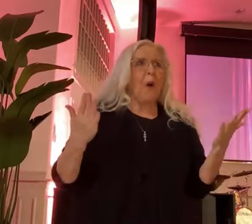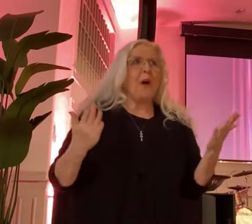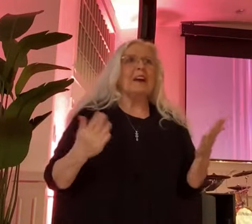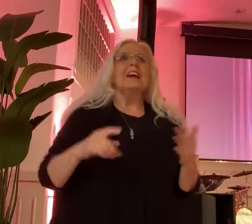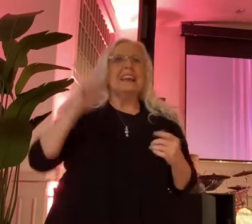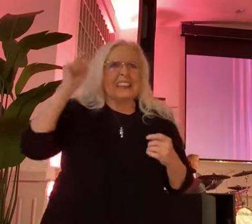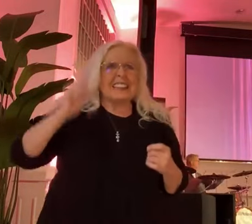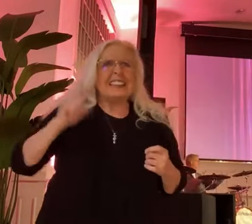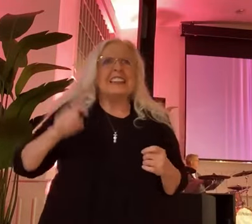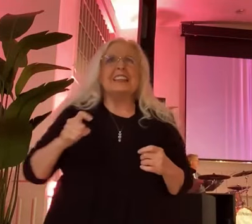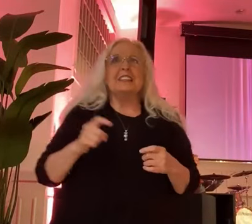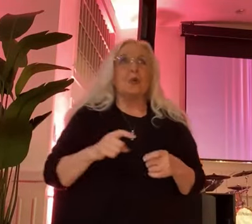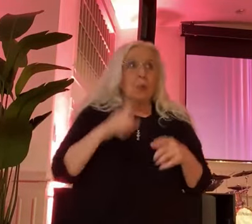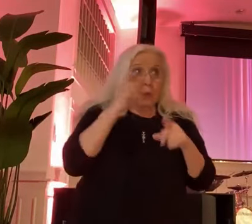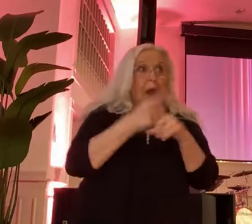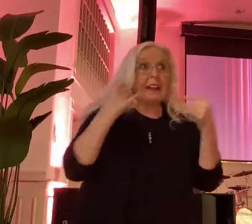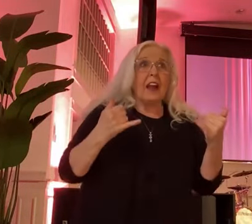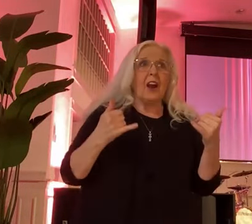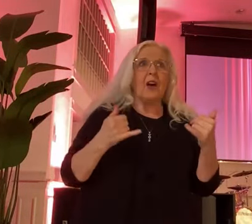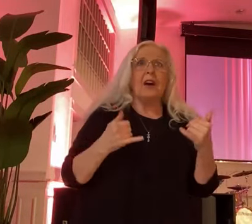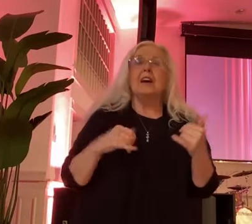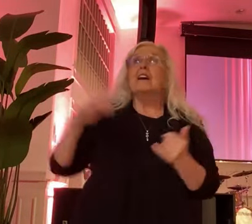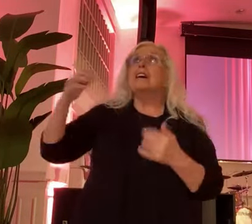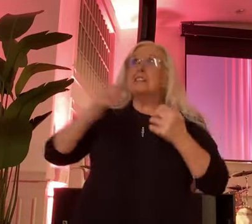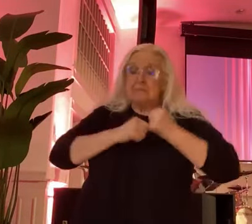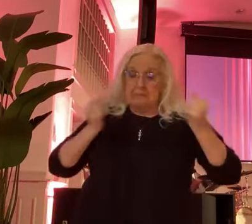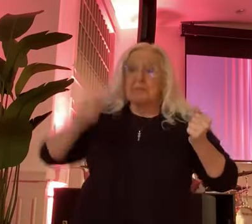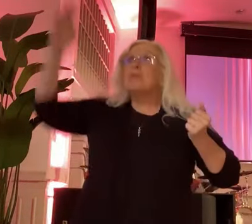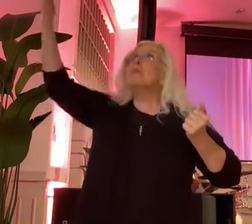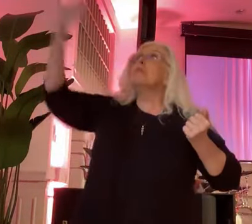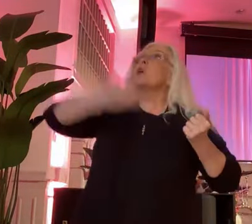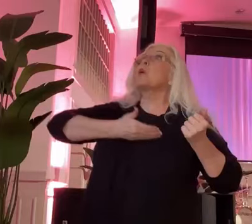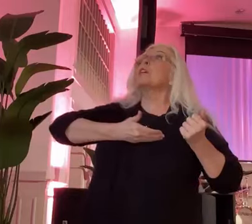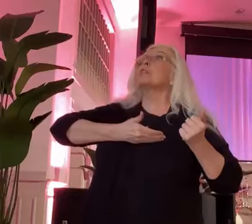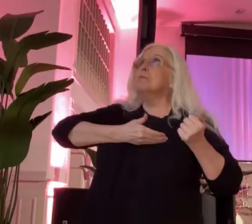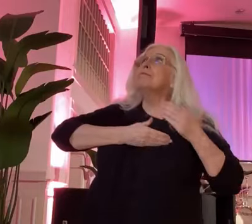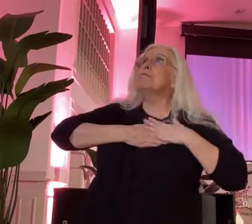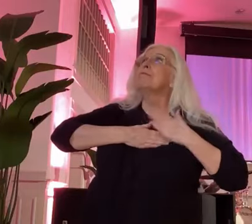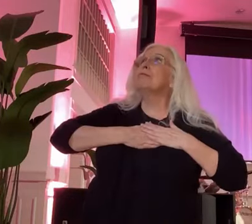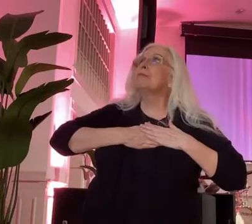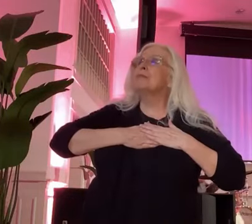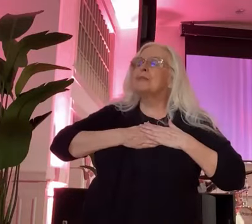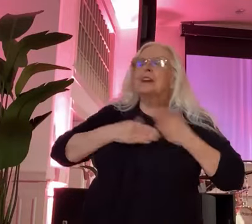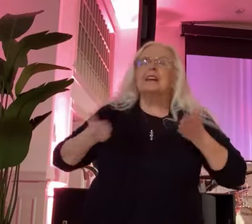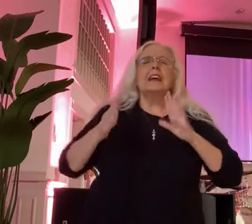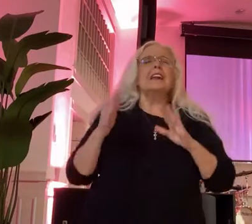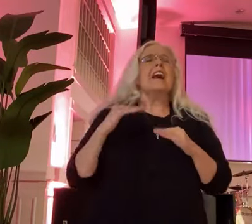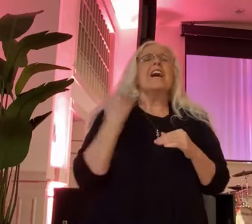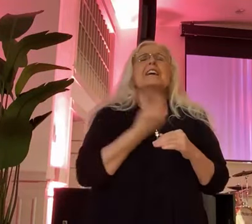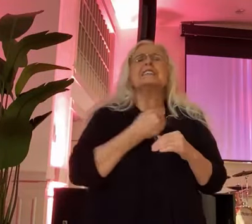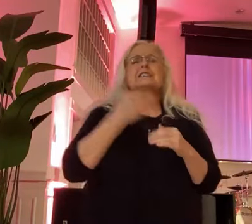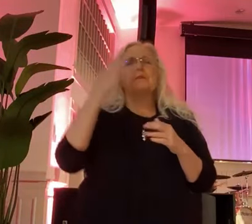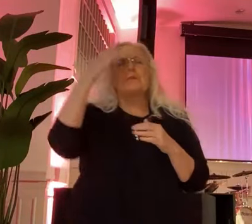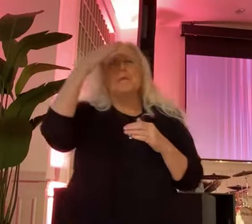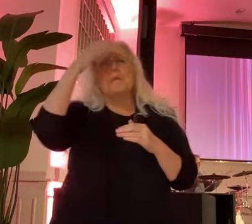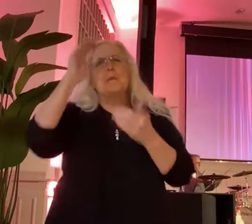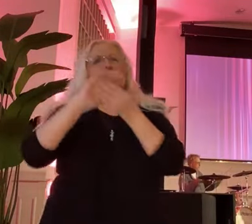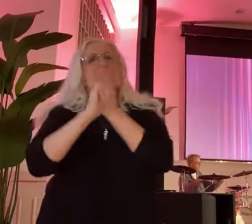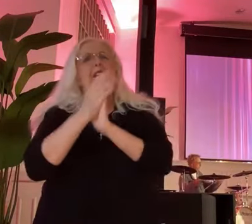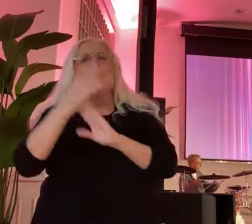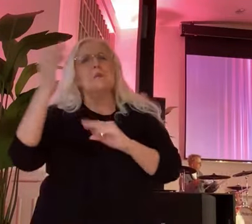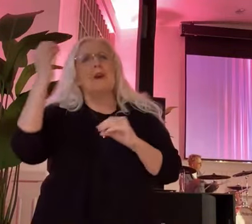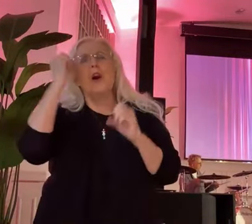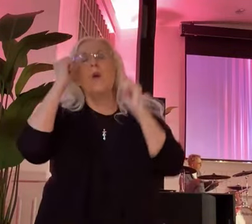an invitation saying, Holy Spirit, you're welcome here in this place. Let us become more aware of your